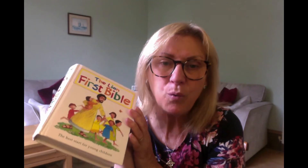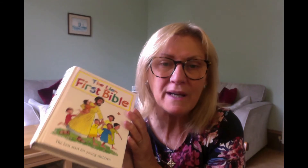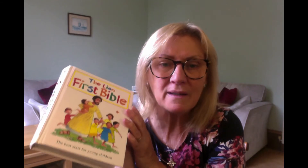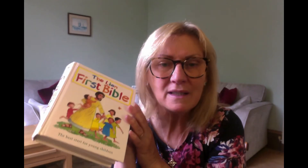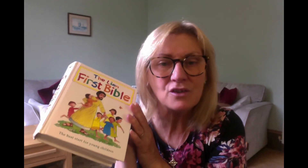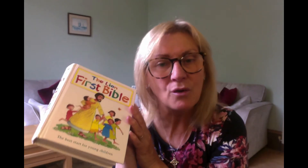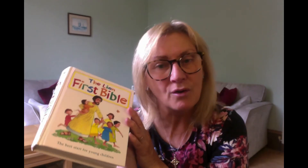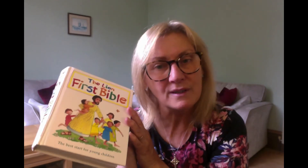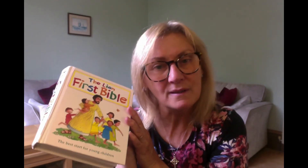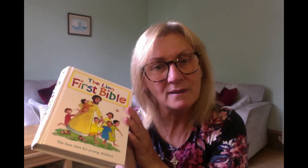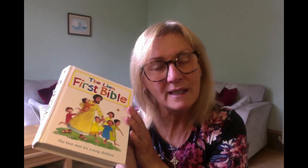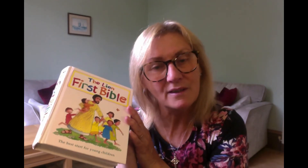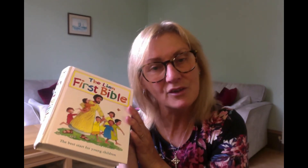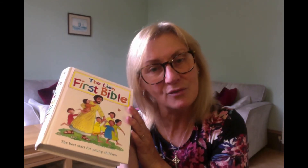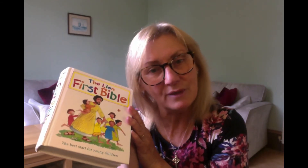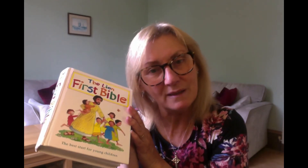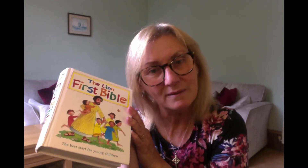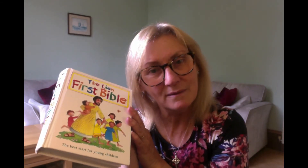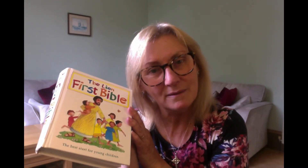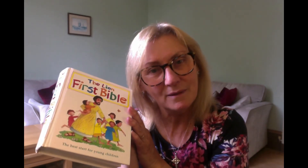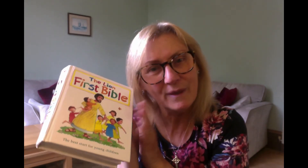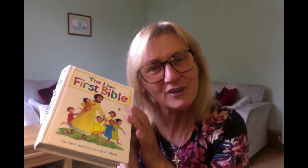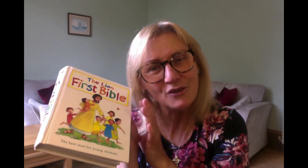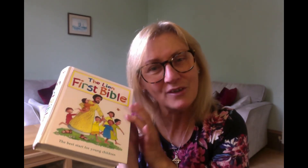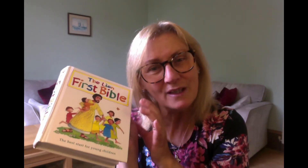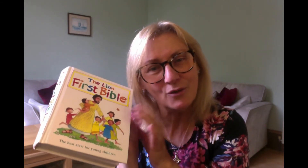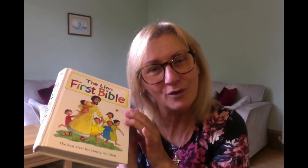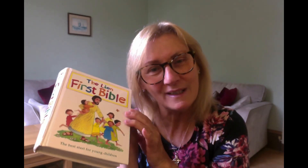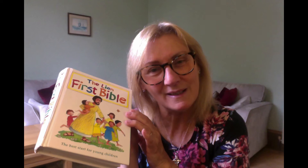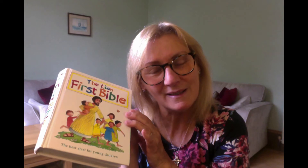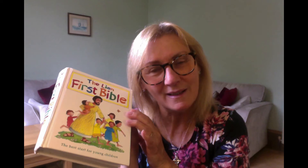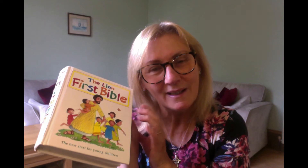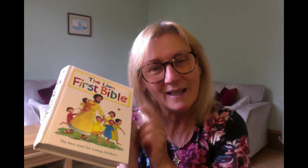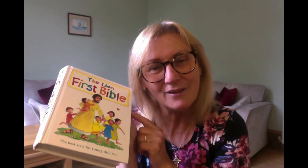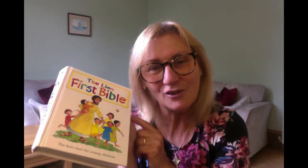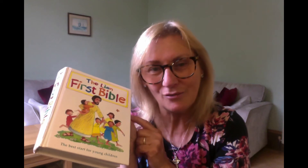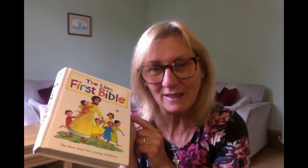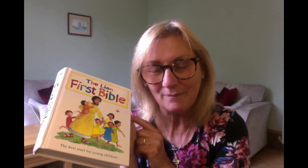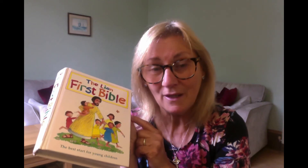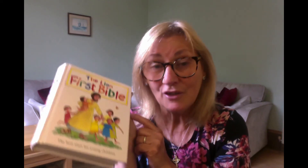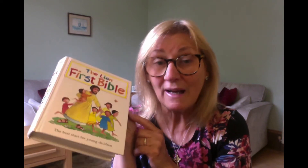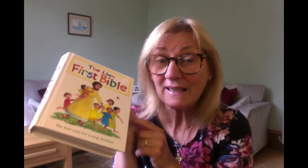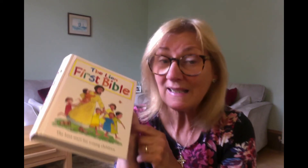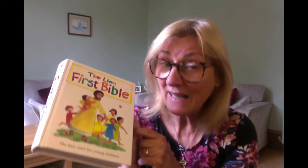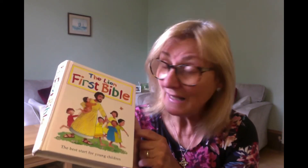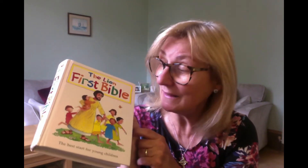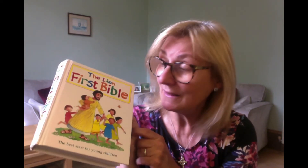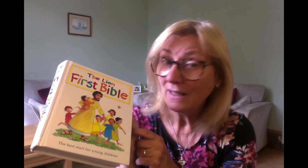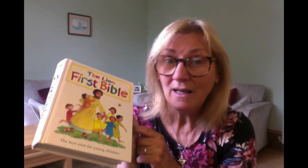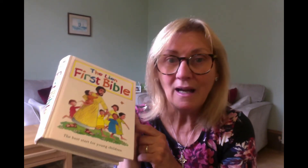where is God in the story? Where do you think God is in the story? So as I tell it, I'd